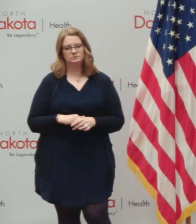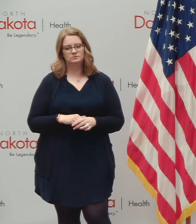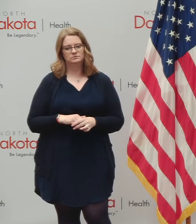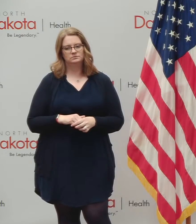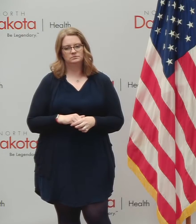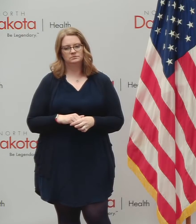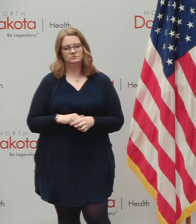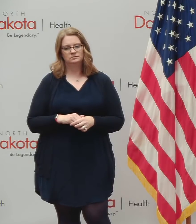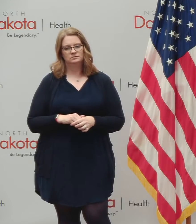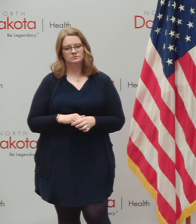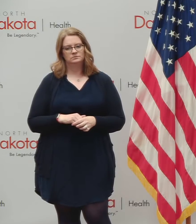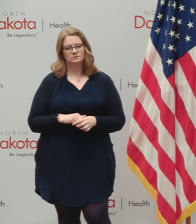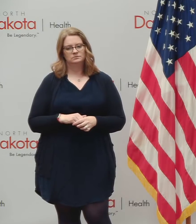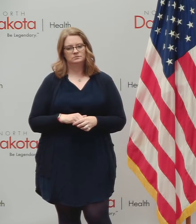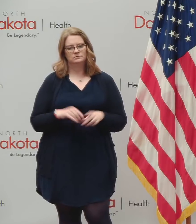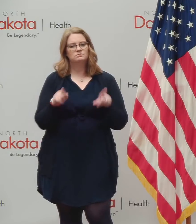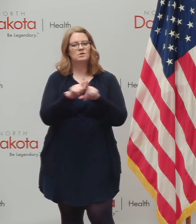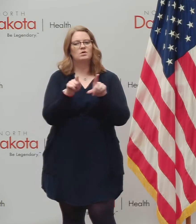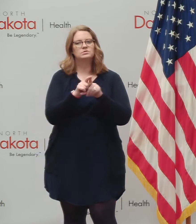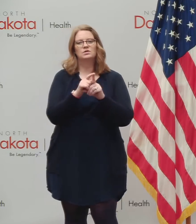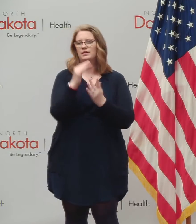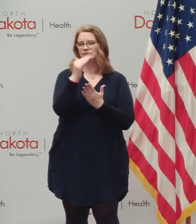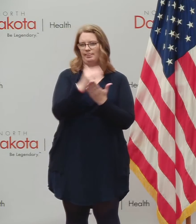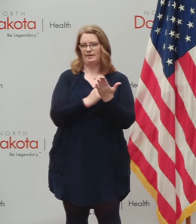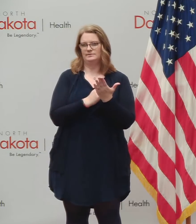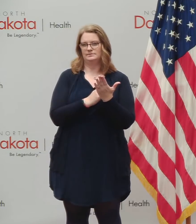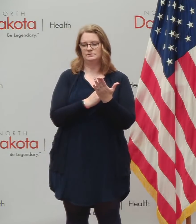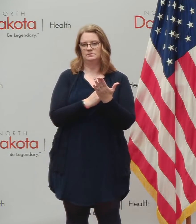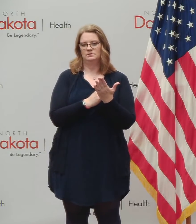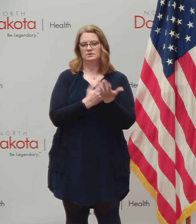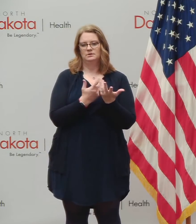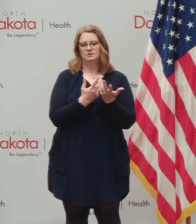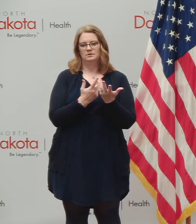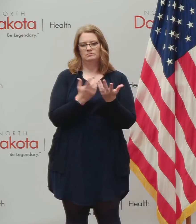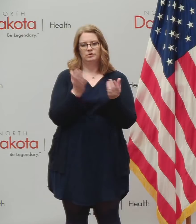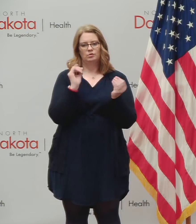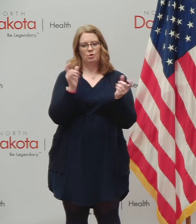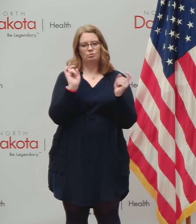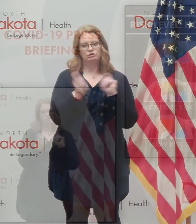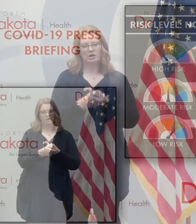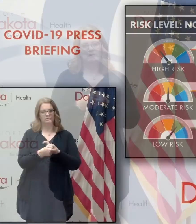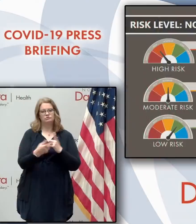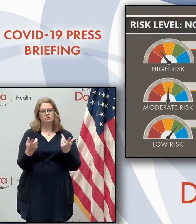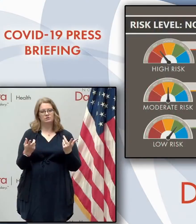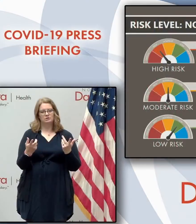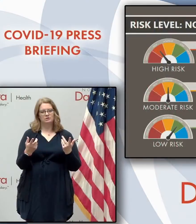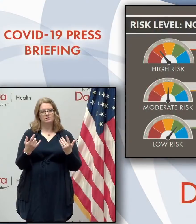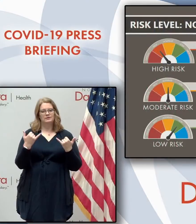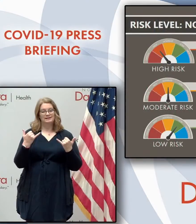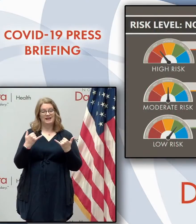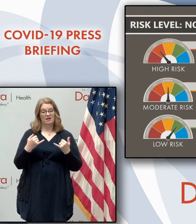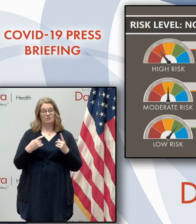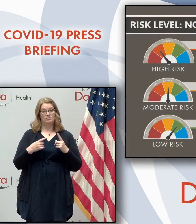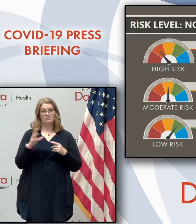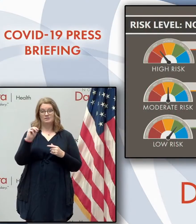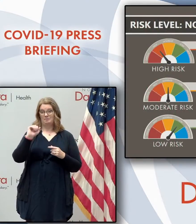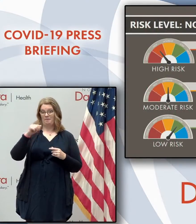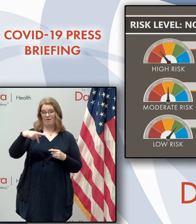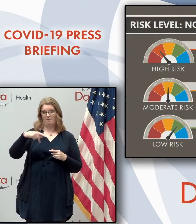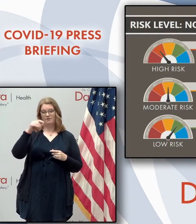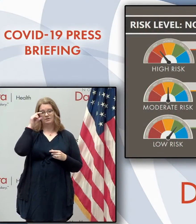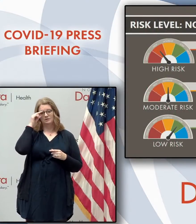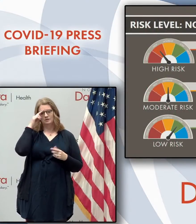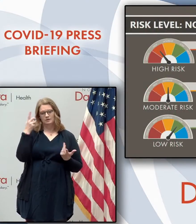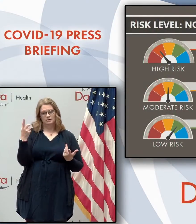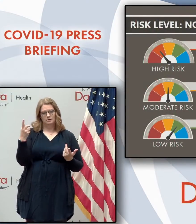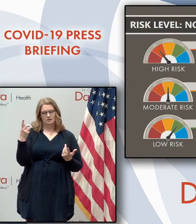we'll then, and you can see the list here of the ones that are listed here are going through no change, and then we'll just jump ahead to the map. All